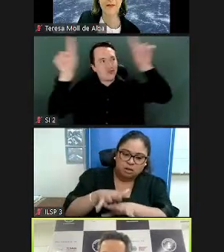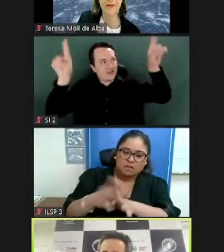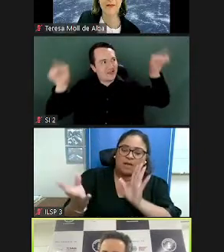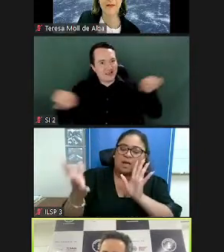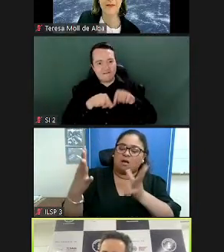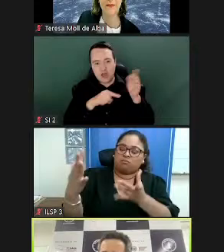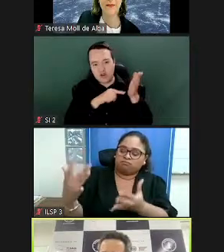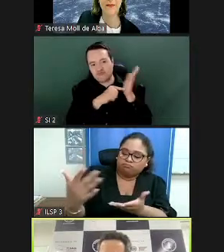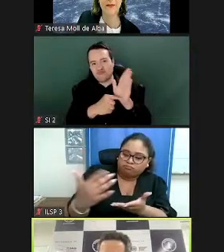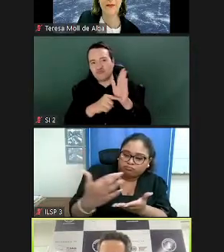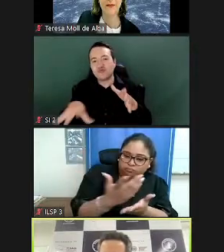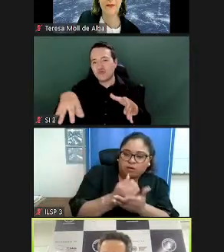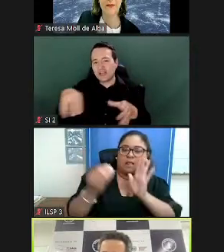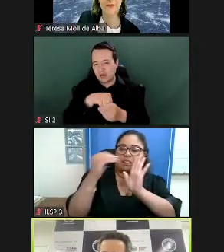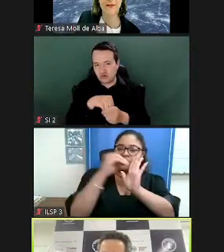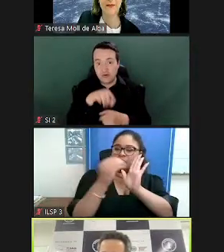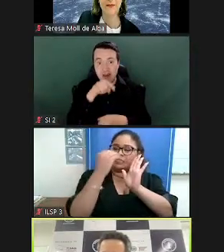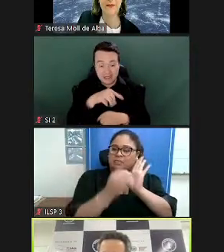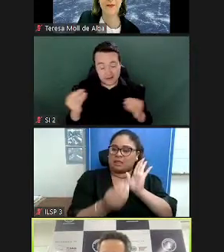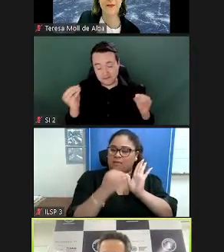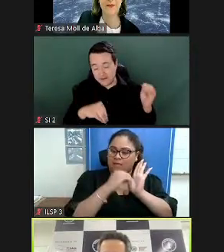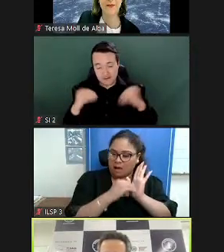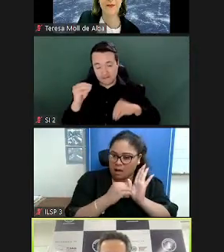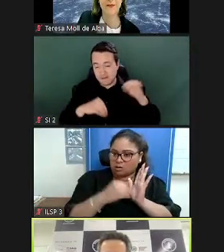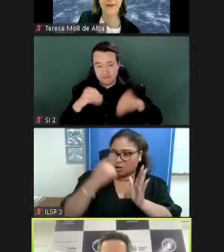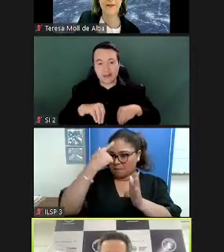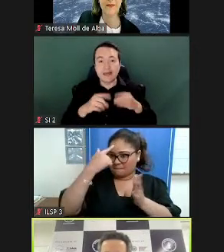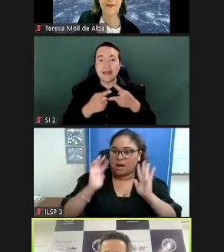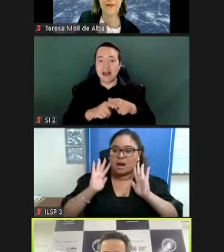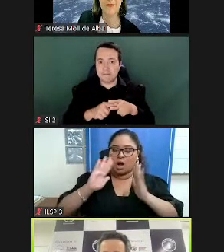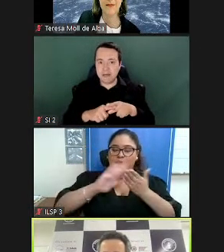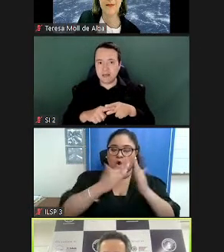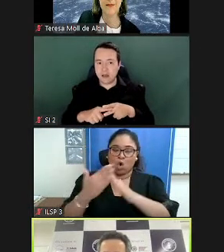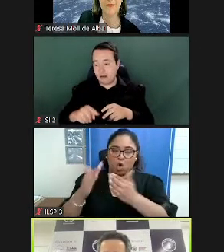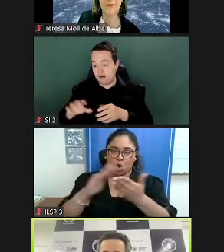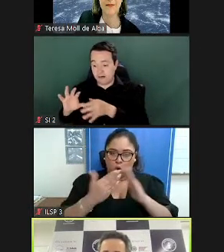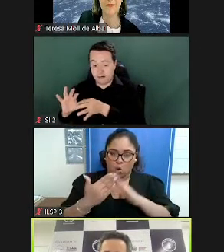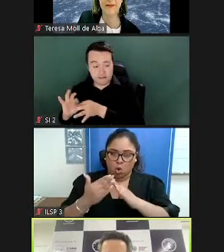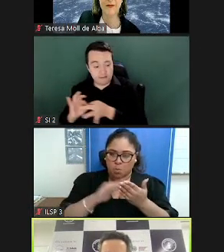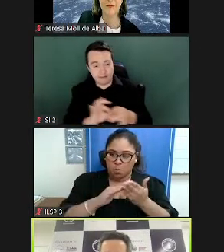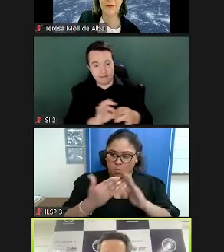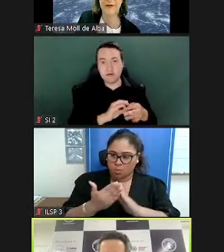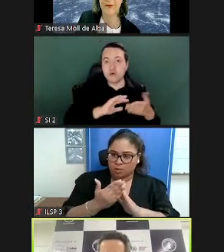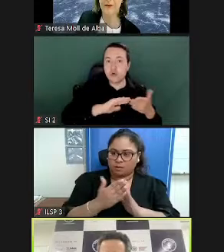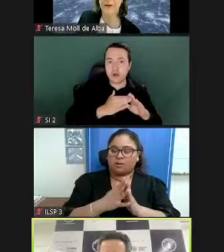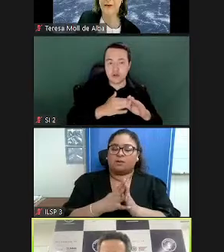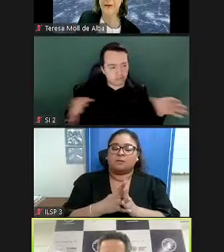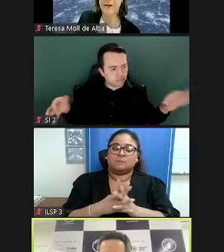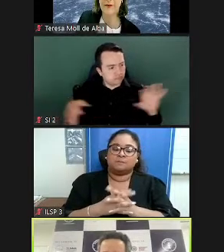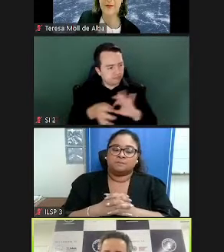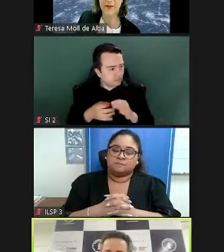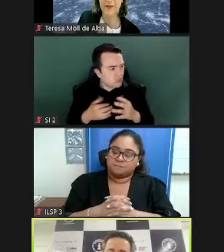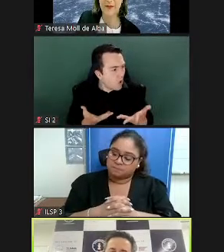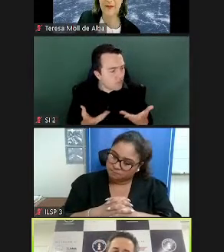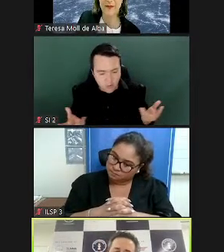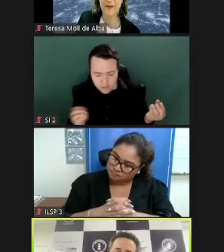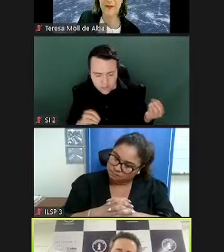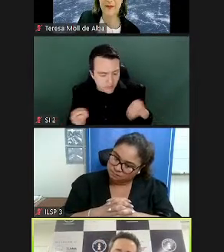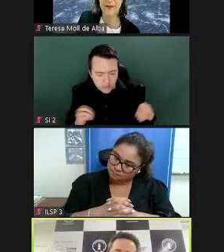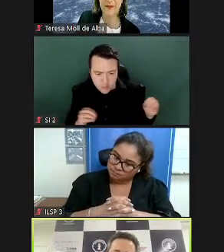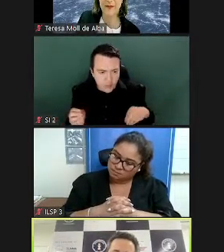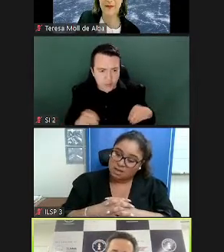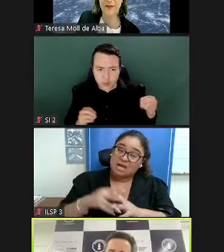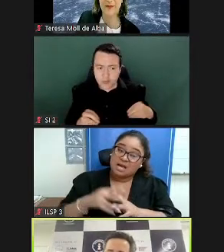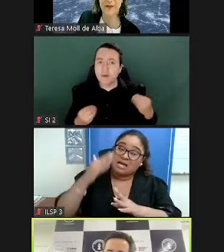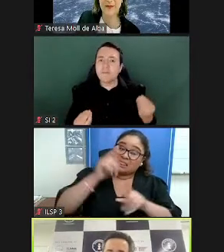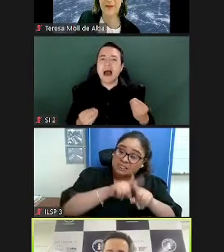visualization of data uh two created with the community in order to assess and positively inside and